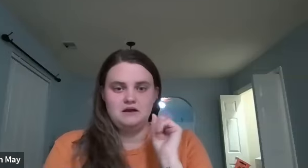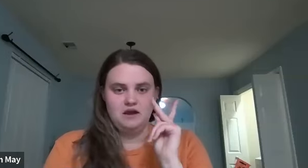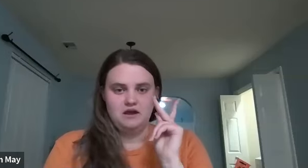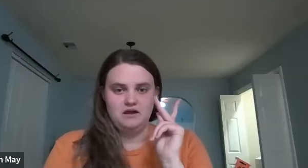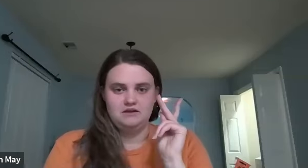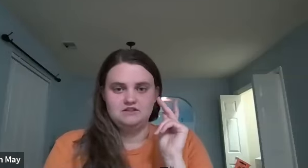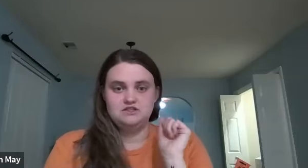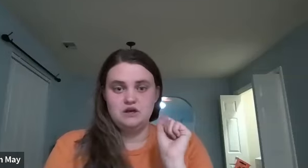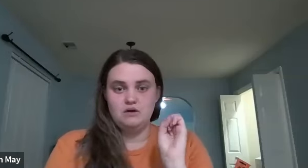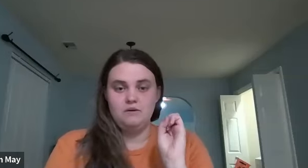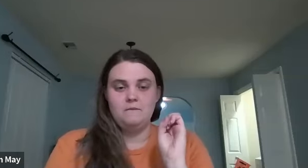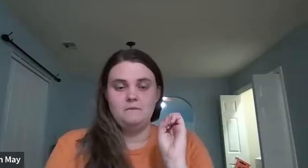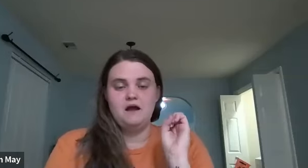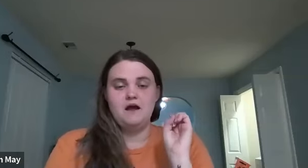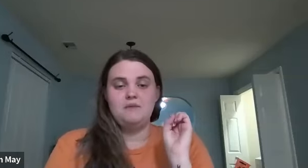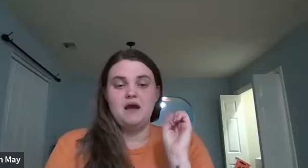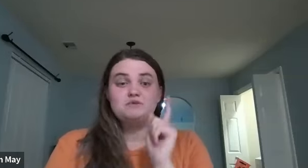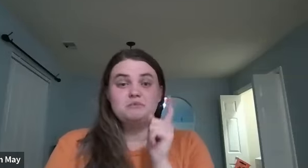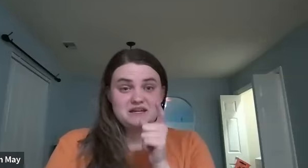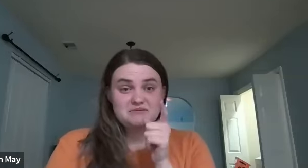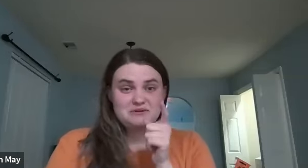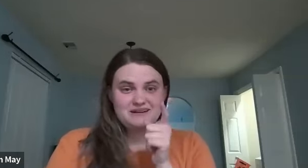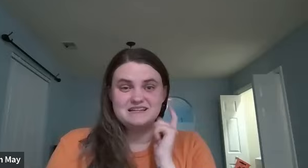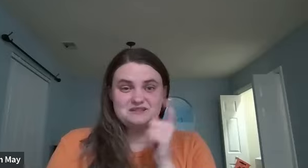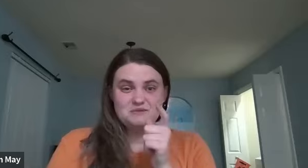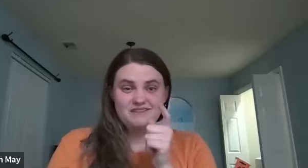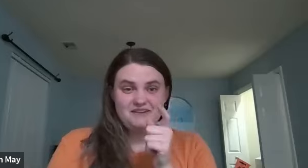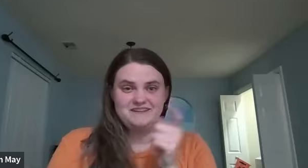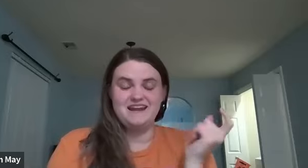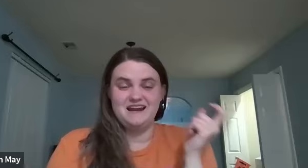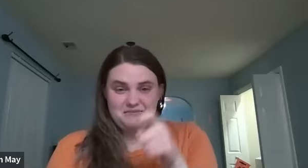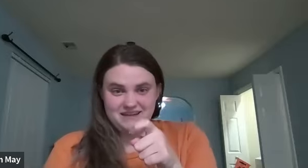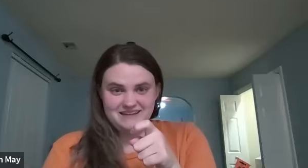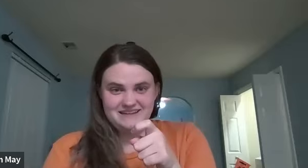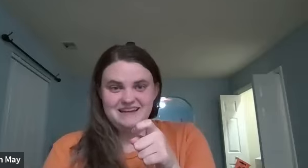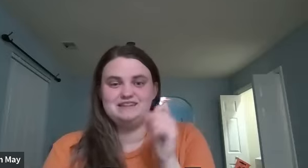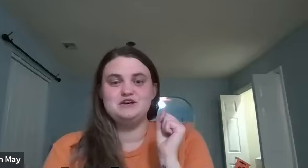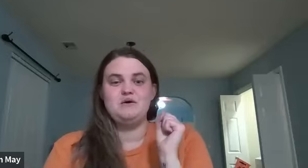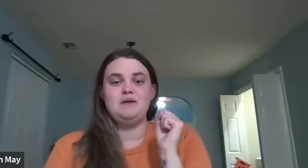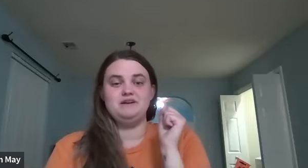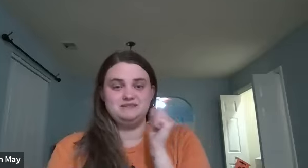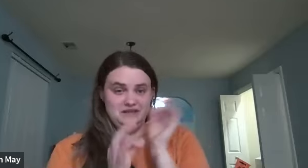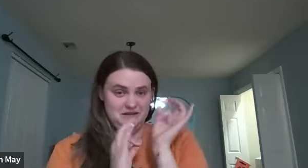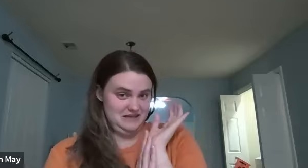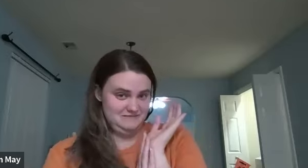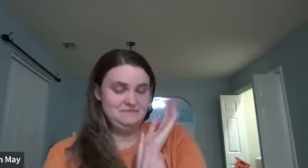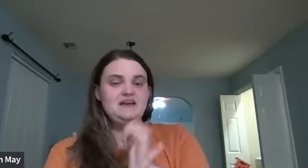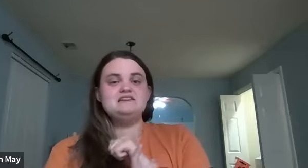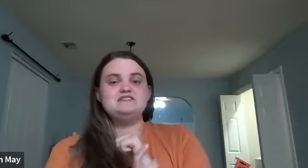Okay, so I'm going to repeat it real quick because I know someone left and then had to come back in. And so I'm going to explain it again.